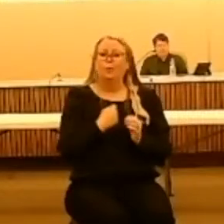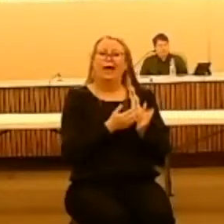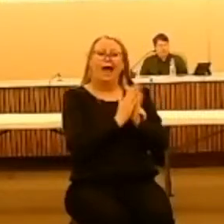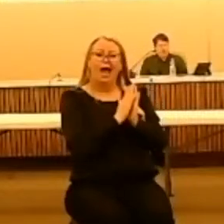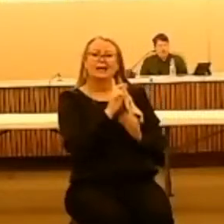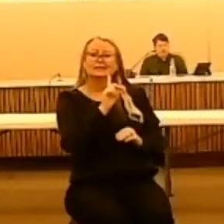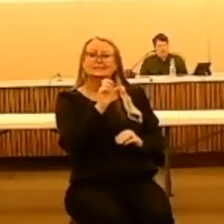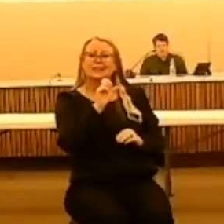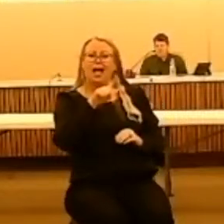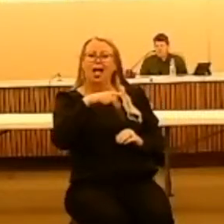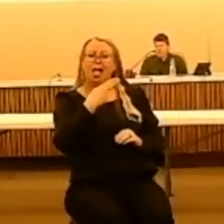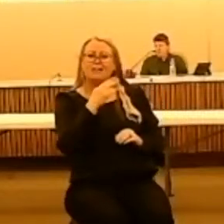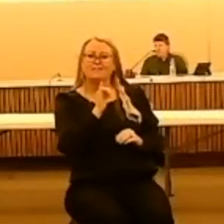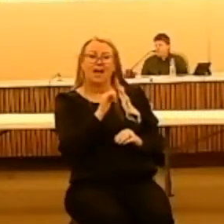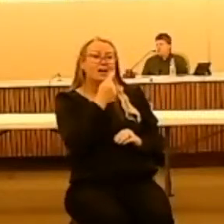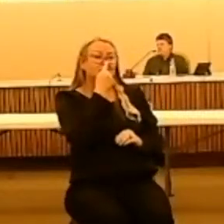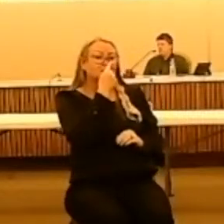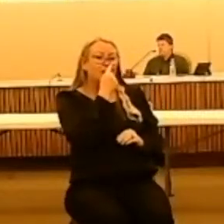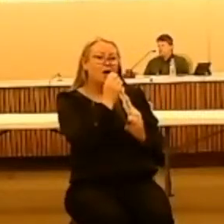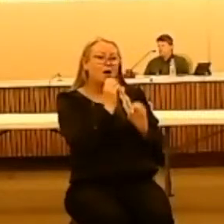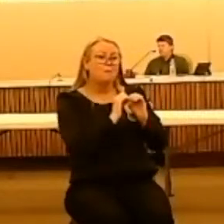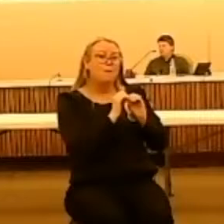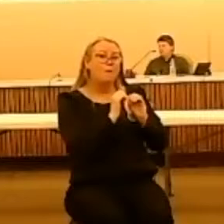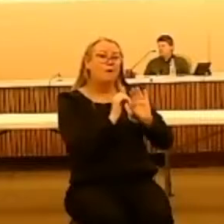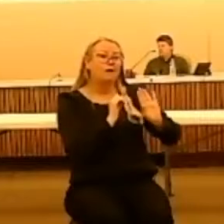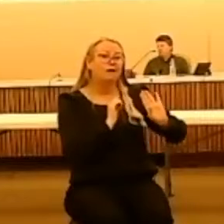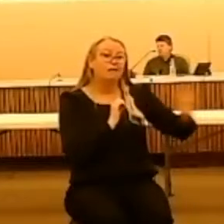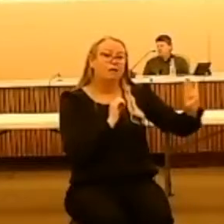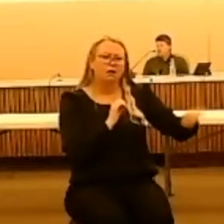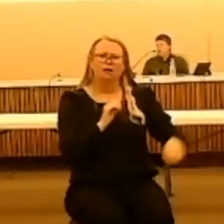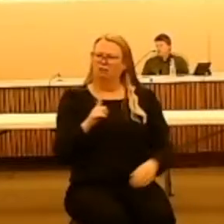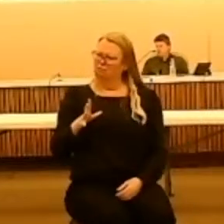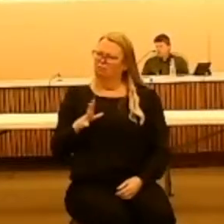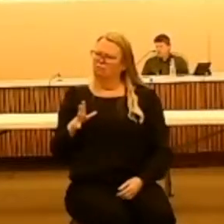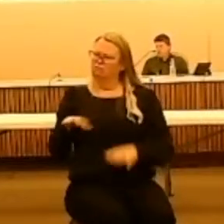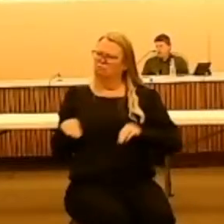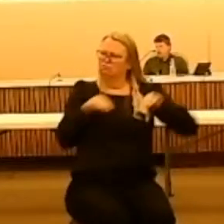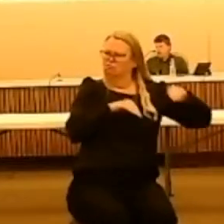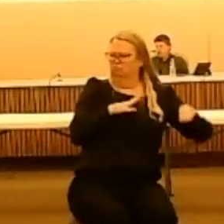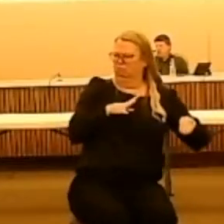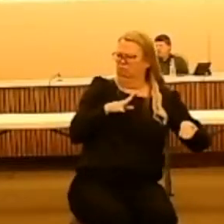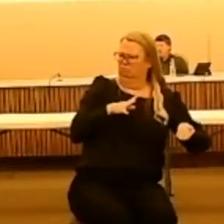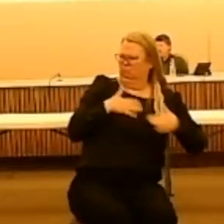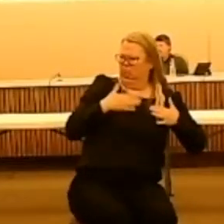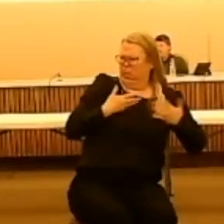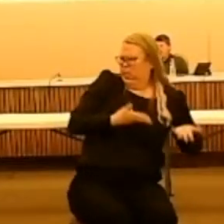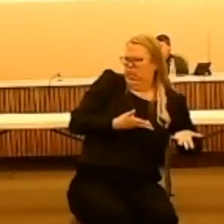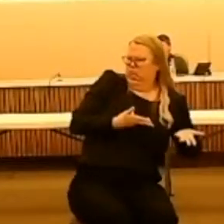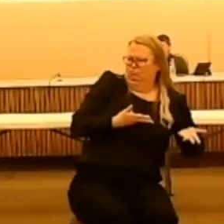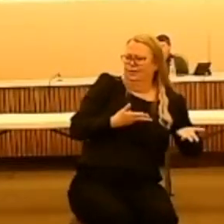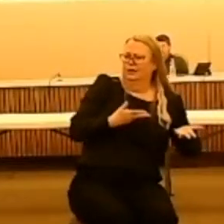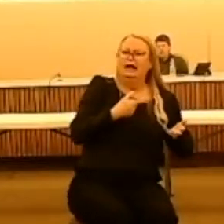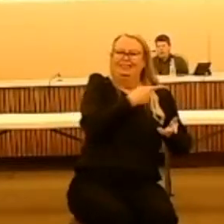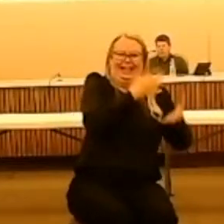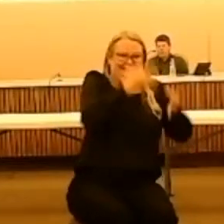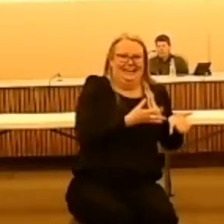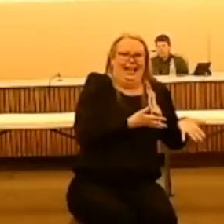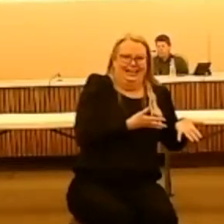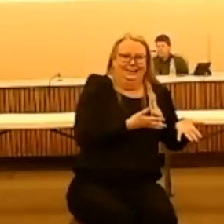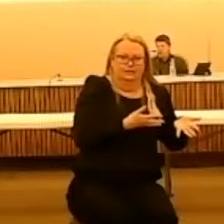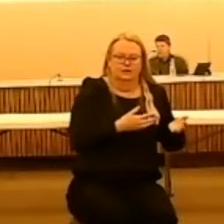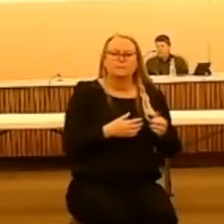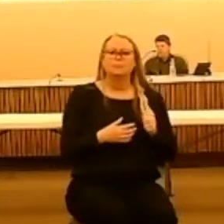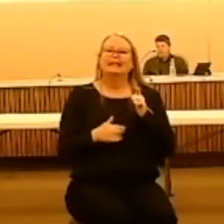We, right. Well, I would think they would want to work with the neighbors. They would happy neighbors. Right. Well, and again, a lot of it depends on how big